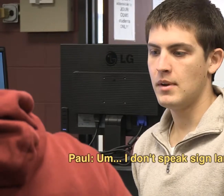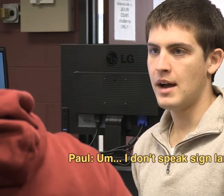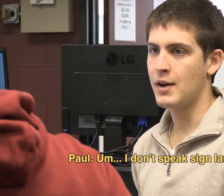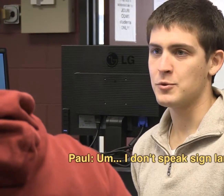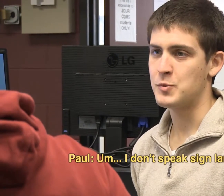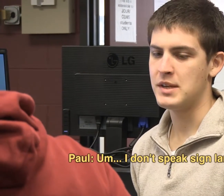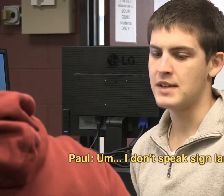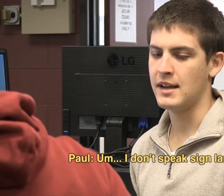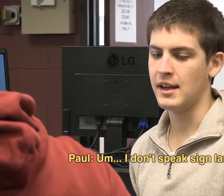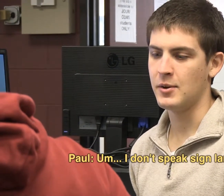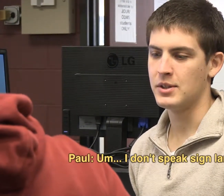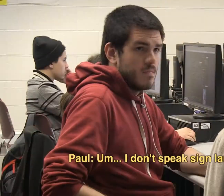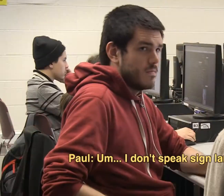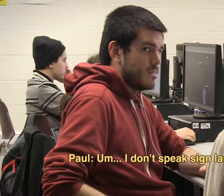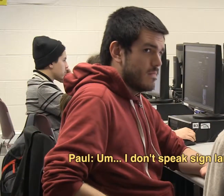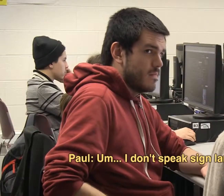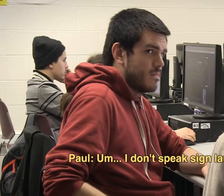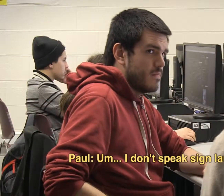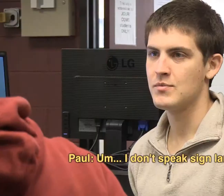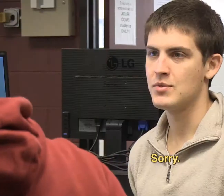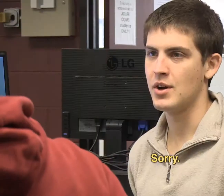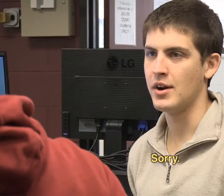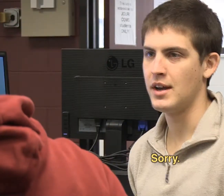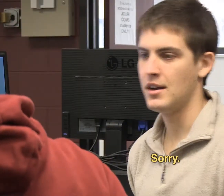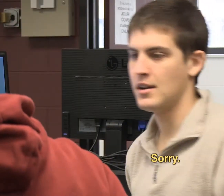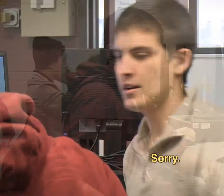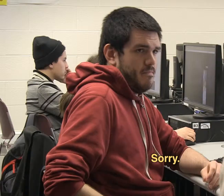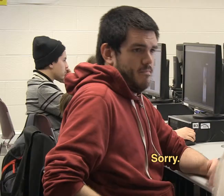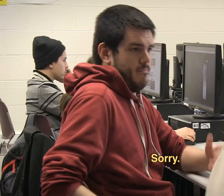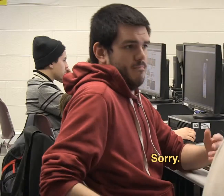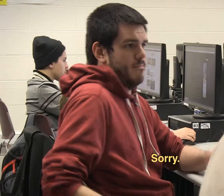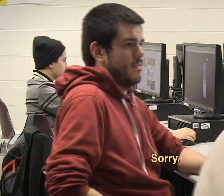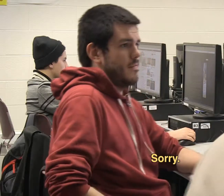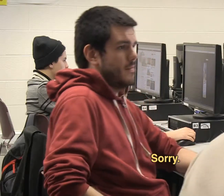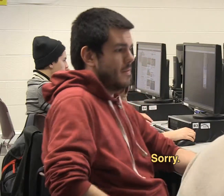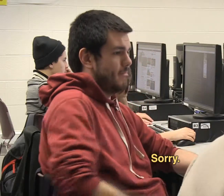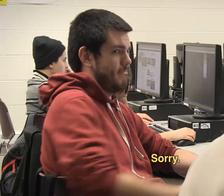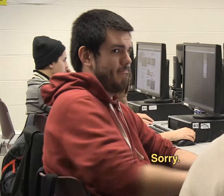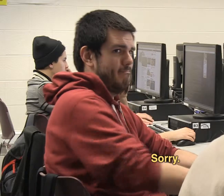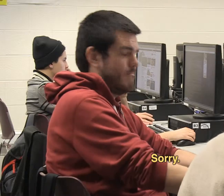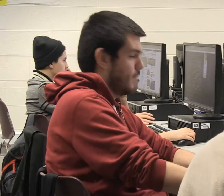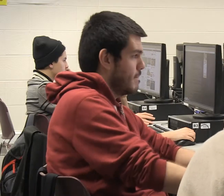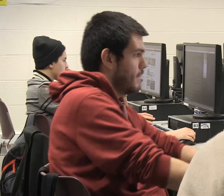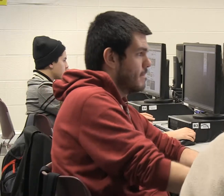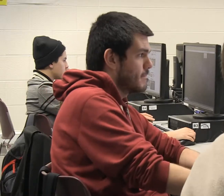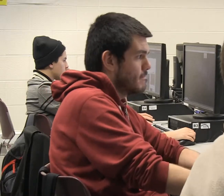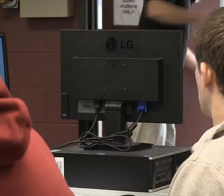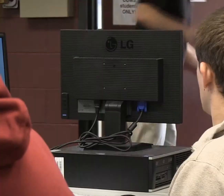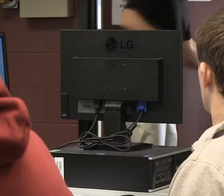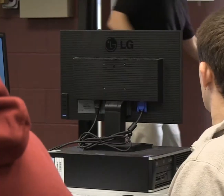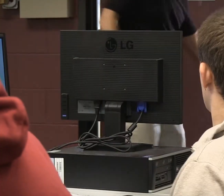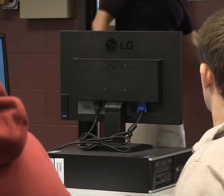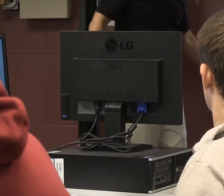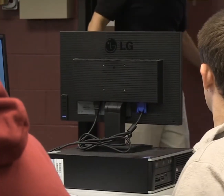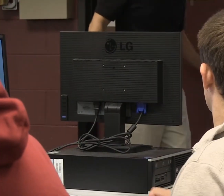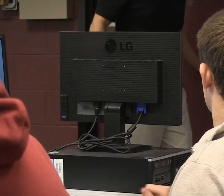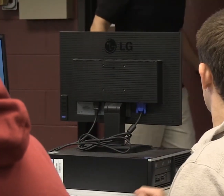I don't speak sign language. Sorry. Morgan turns back to his computer as the instructor walks into the room.